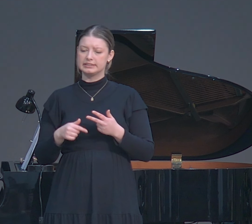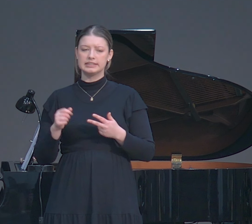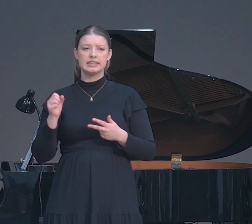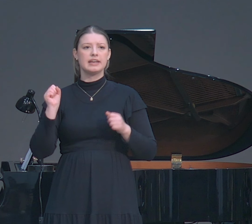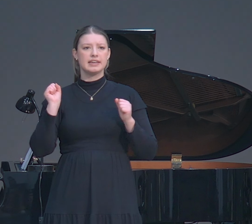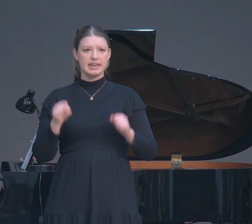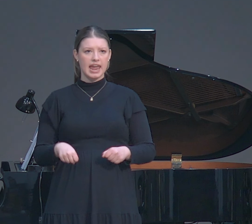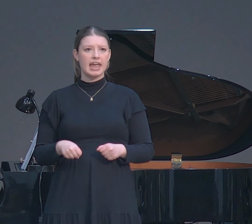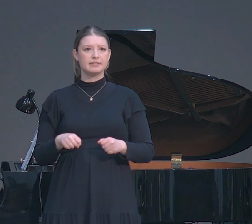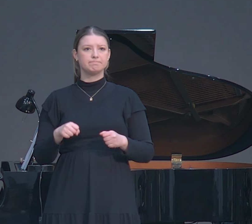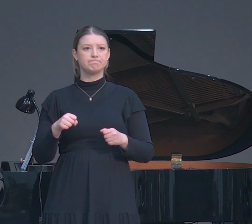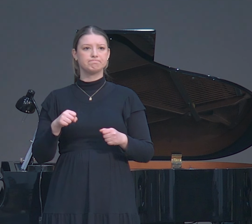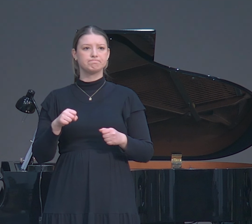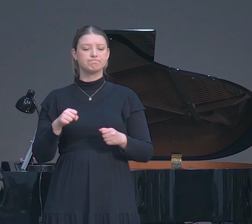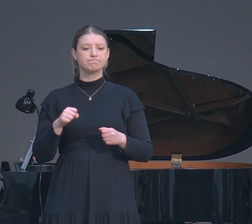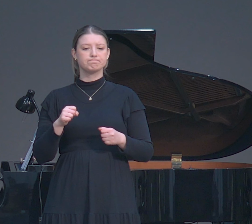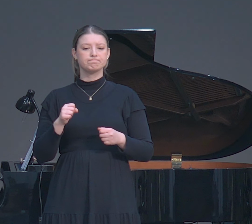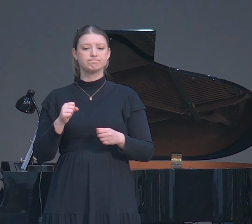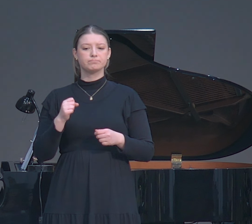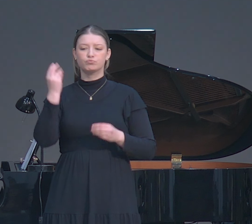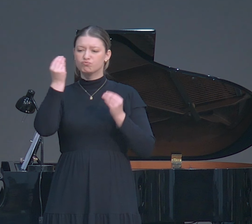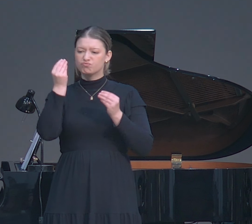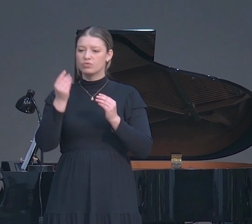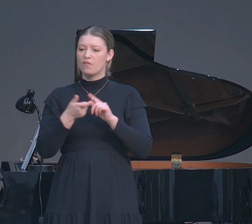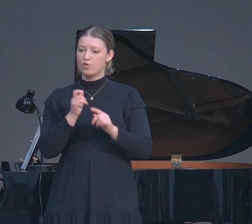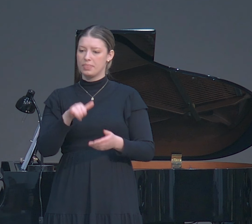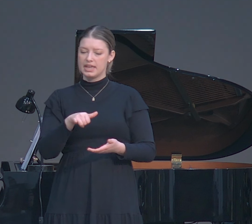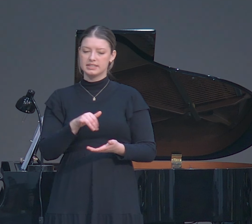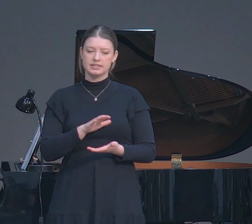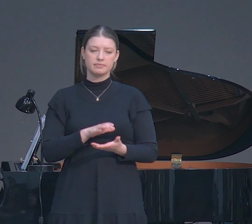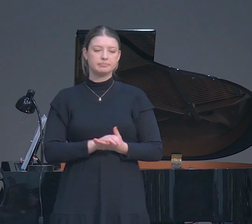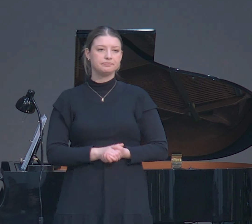that I'd like for us to take away from this. Just